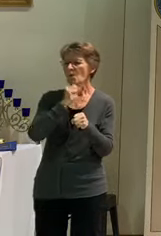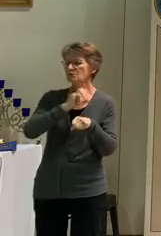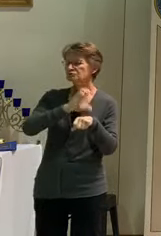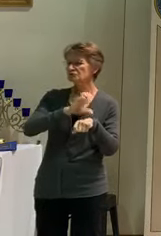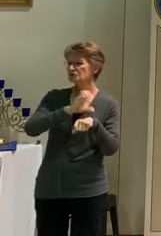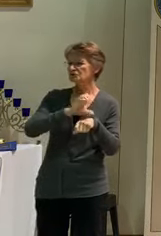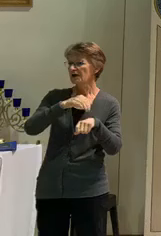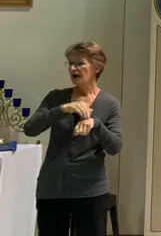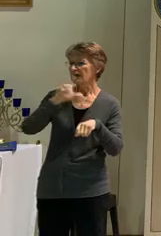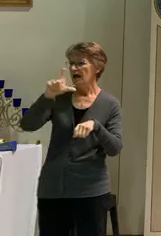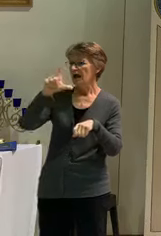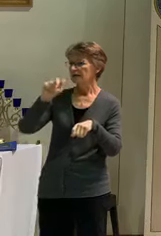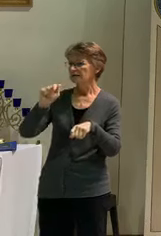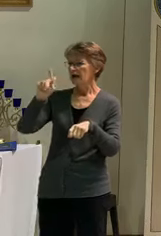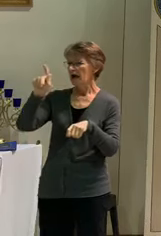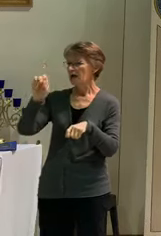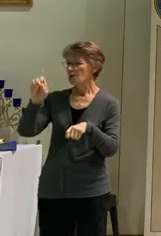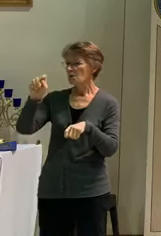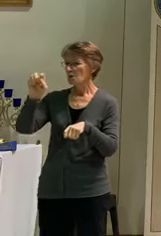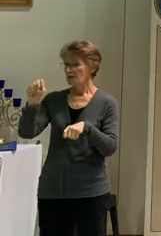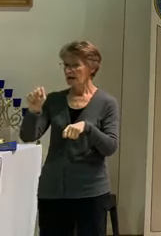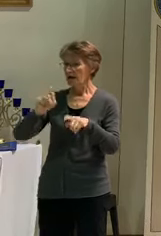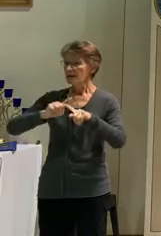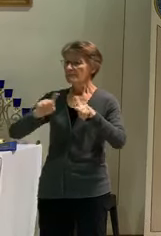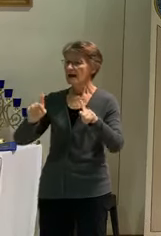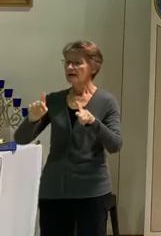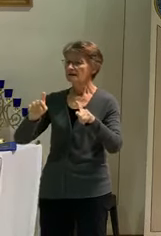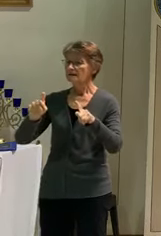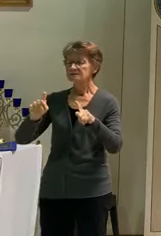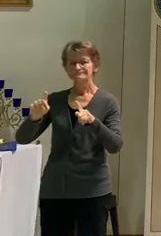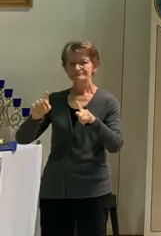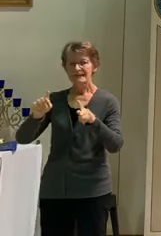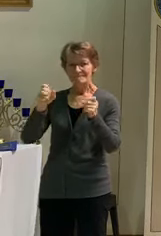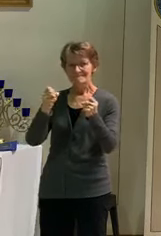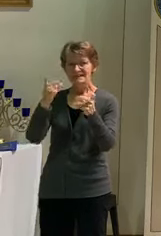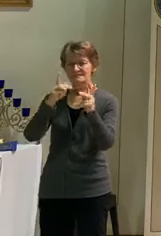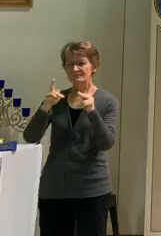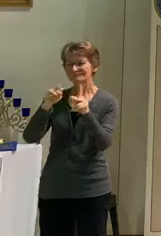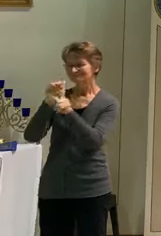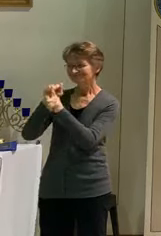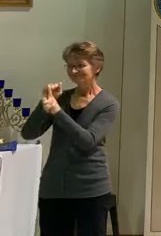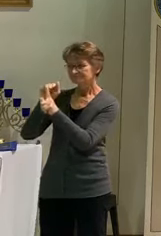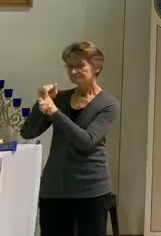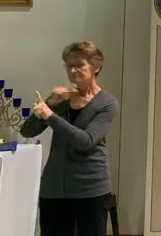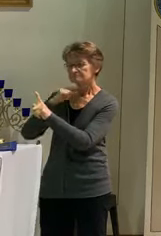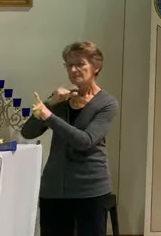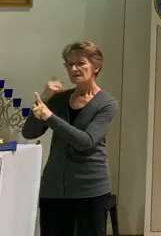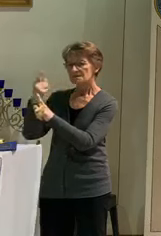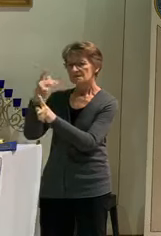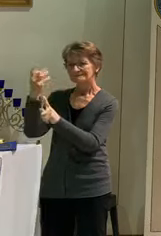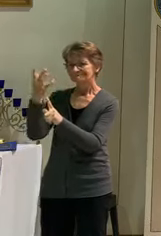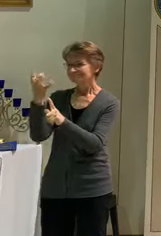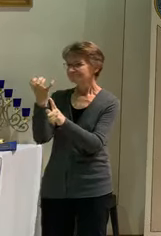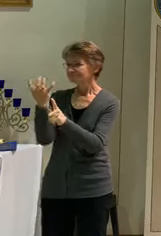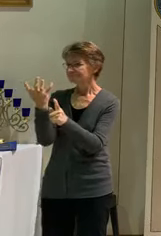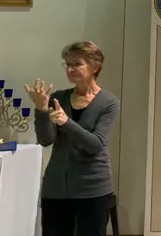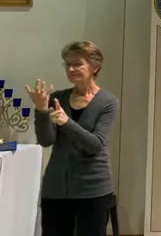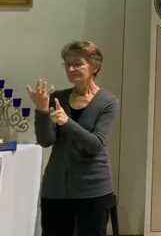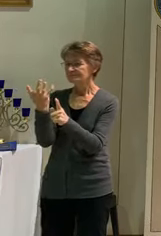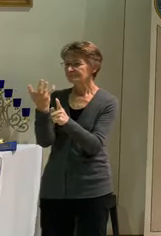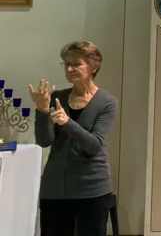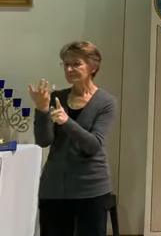more we looked into this project and the more we heard from you, the parishioners, the Internal Finance